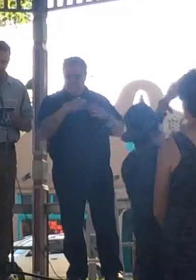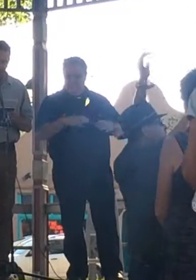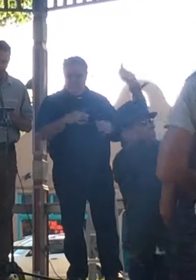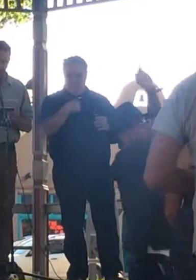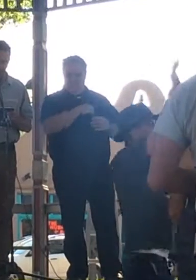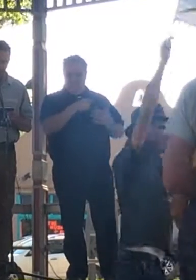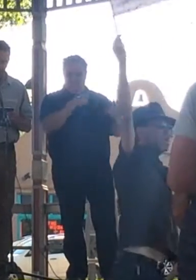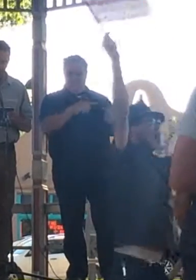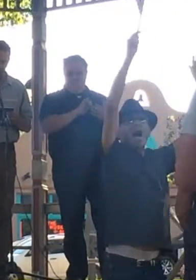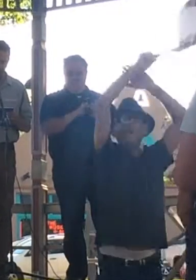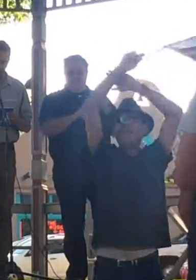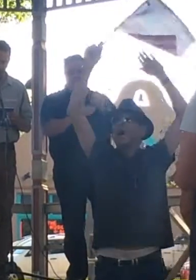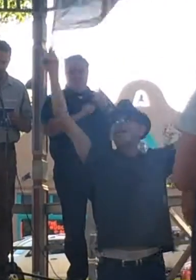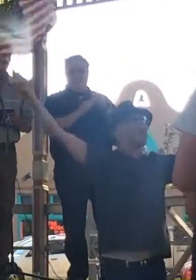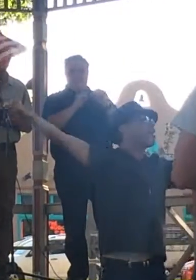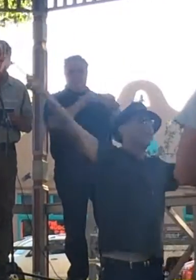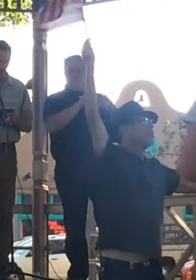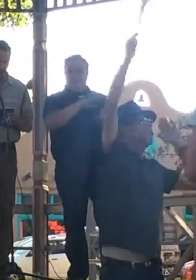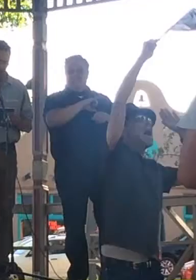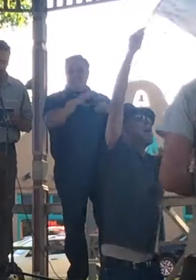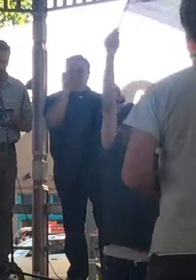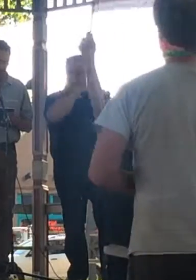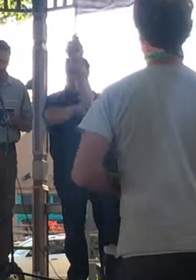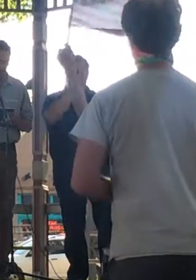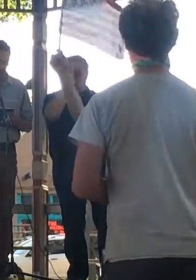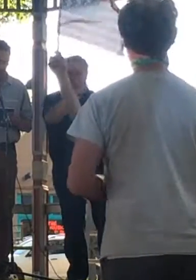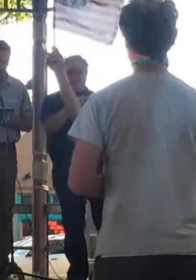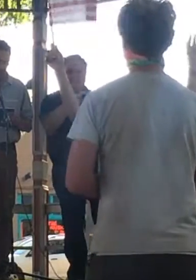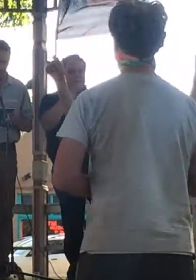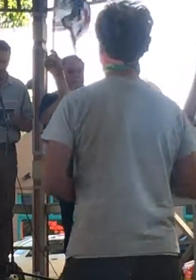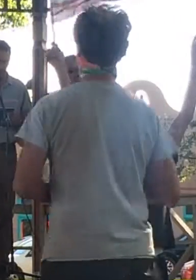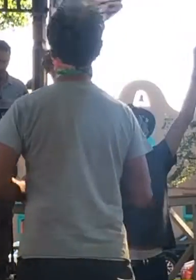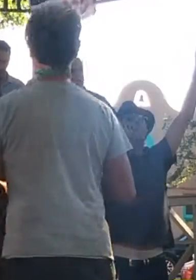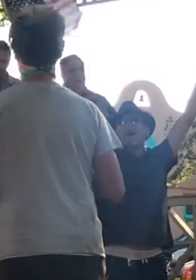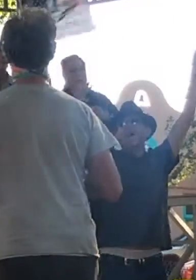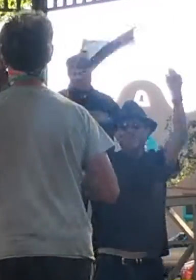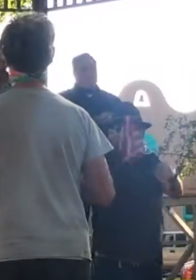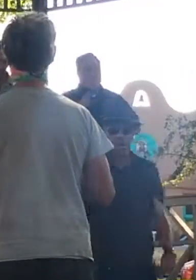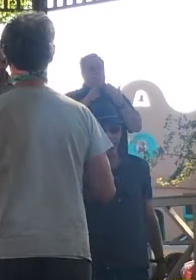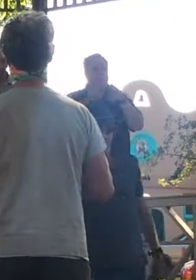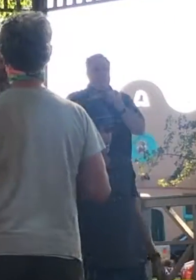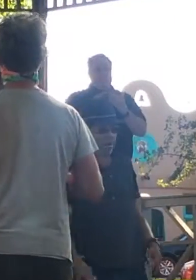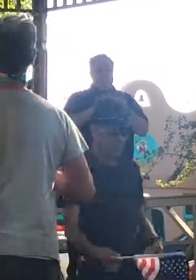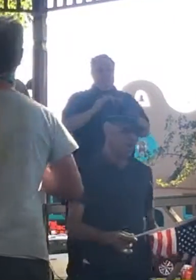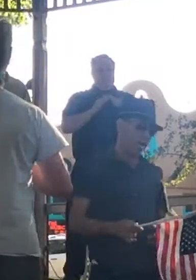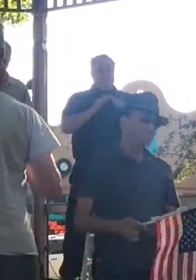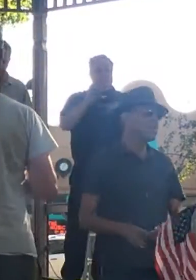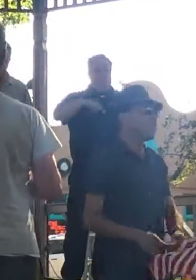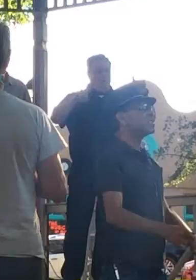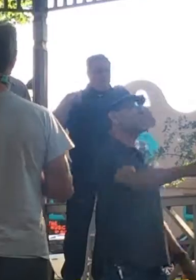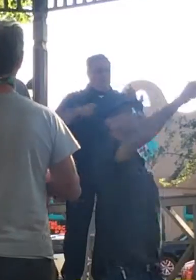are anguished at the incessant continuity of police violence directed at African American communities and toward other